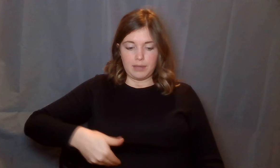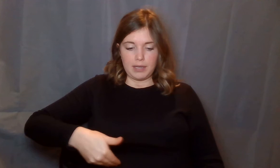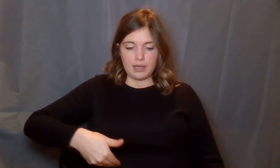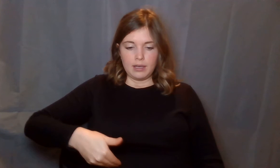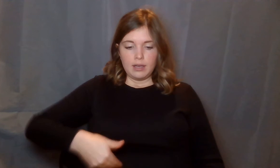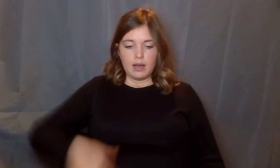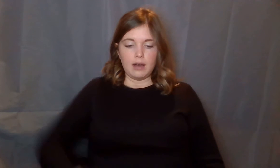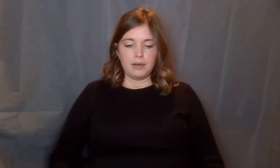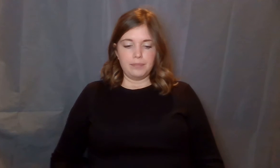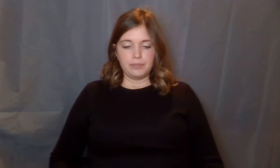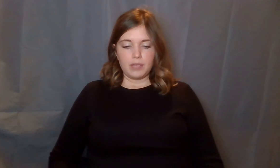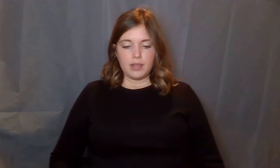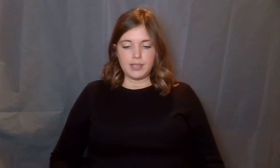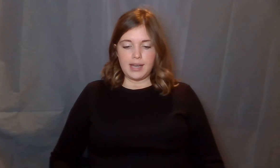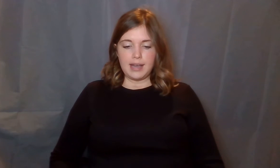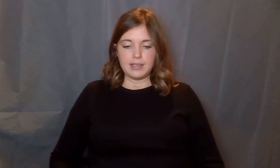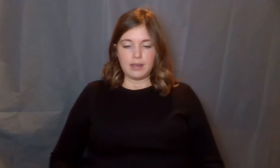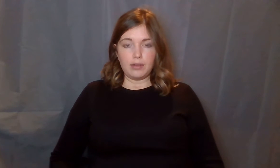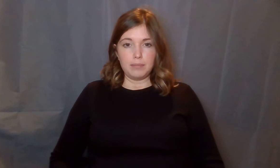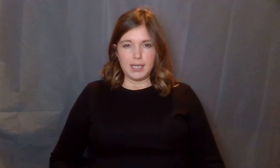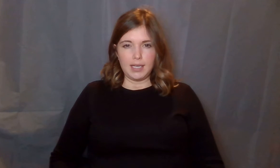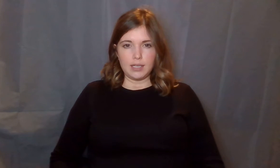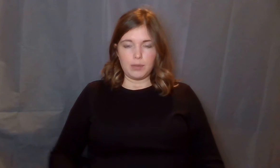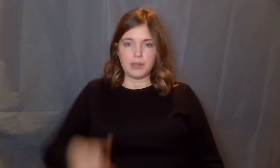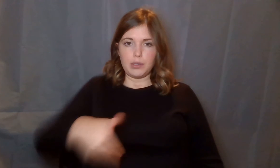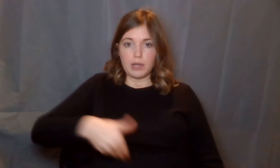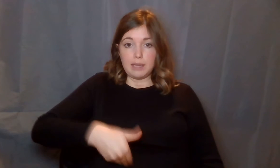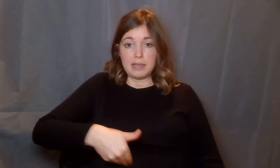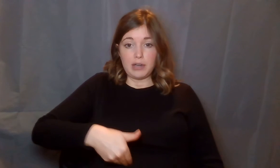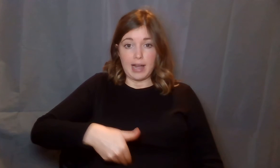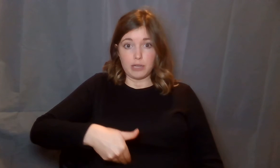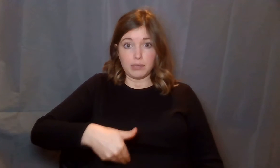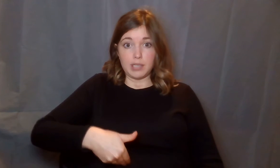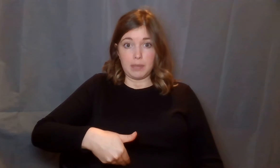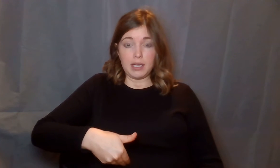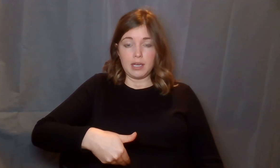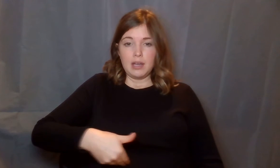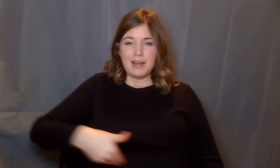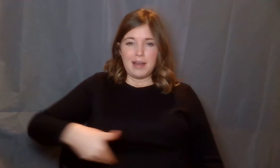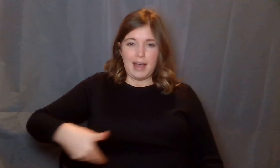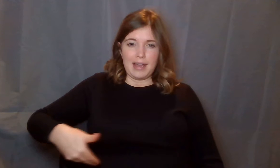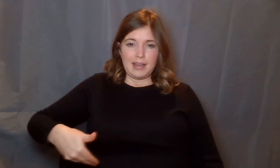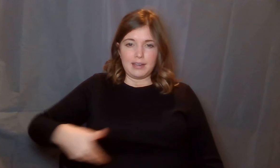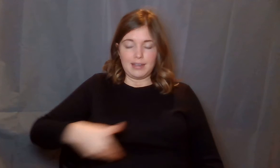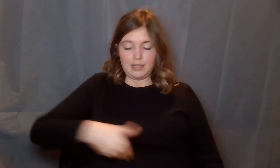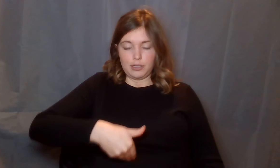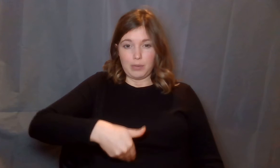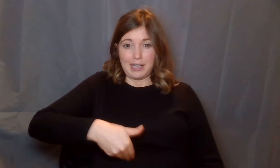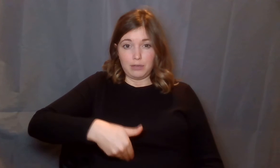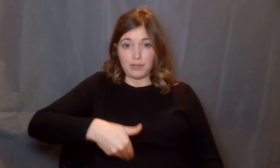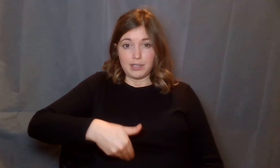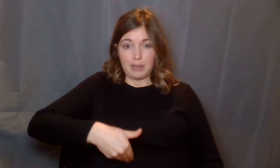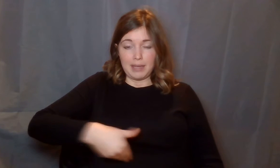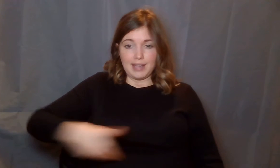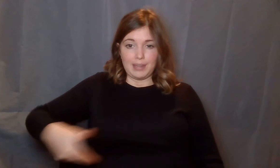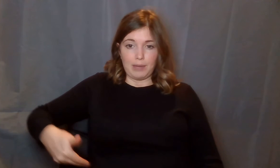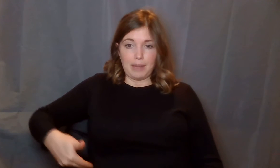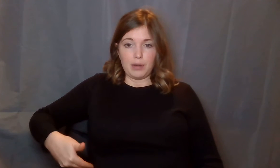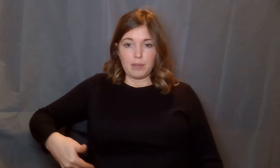Stomach. This sign has another meaning as well, so it can mean your actual stomach. This is what I do for stomach, and then when I put it